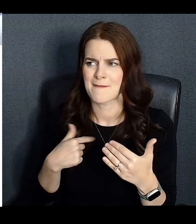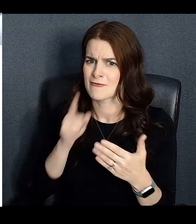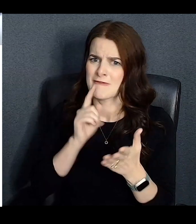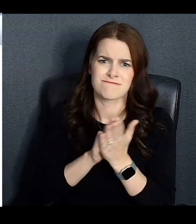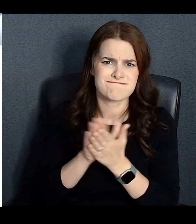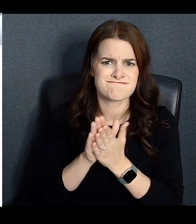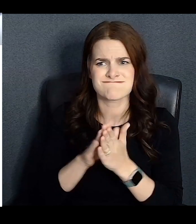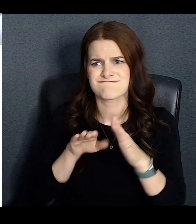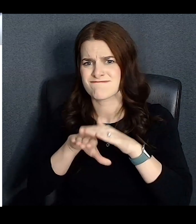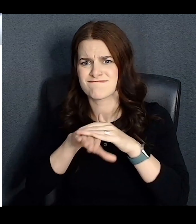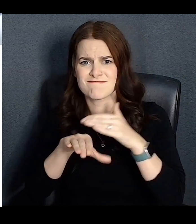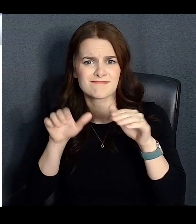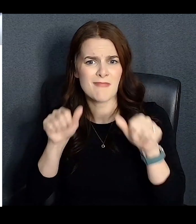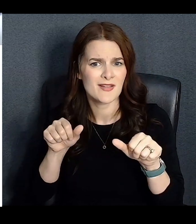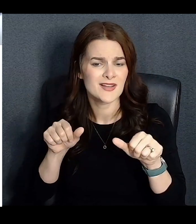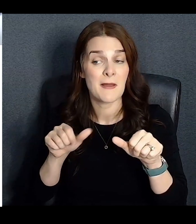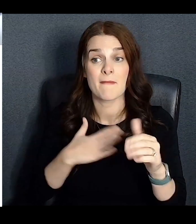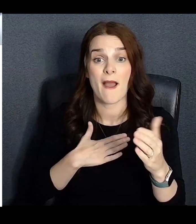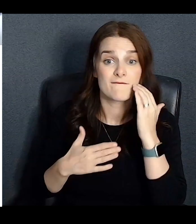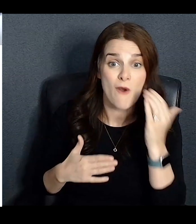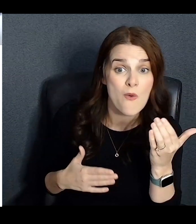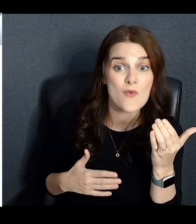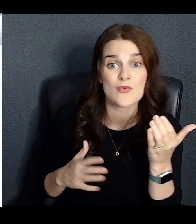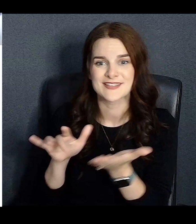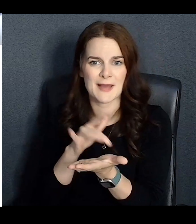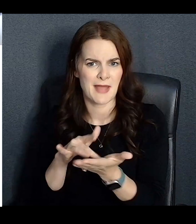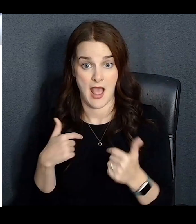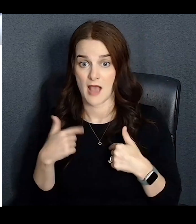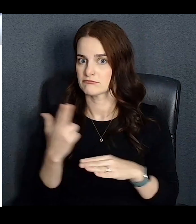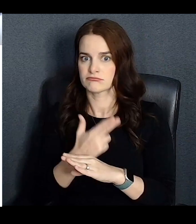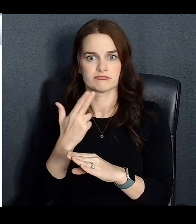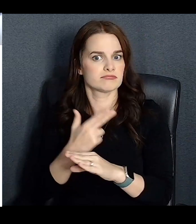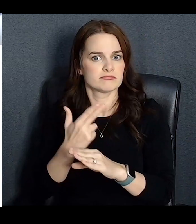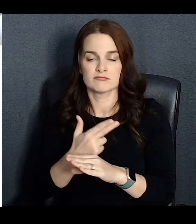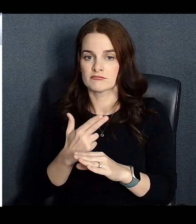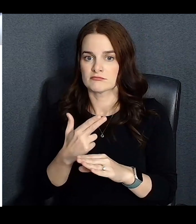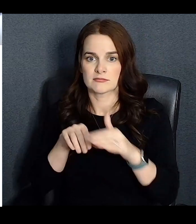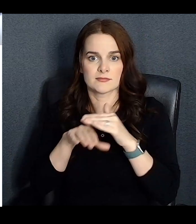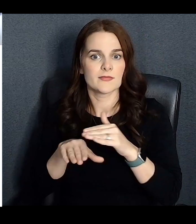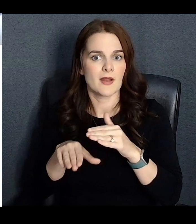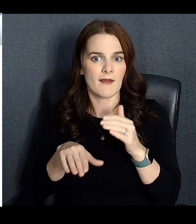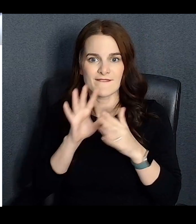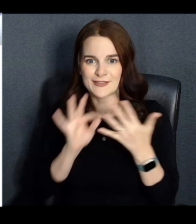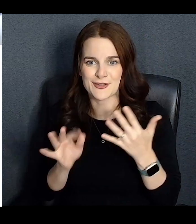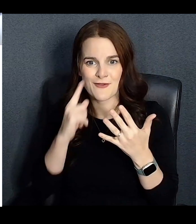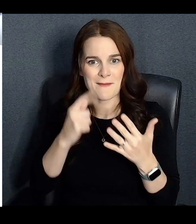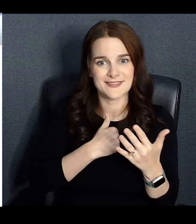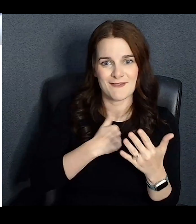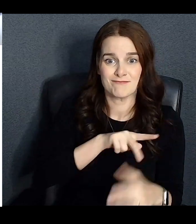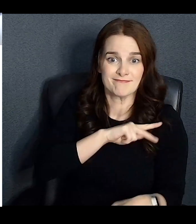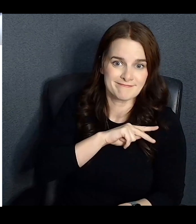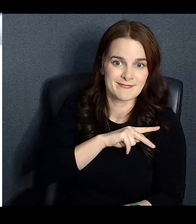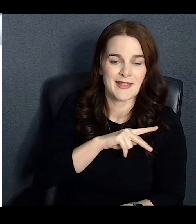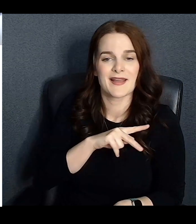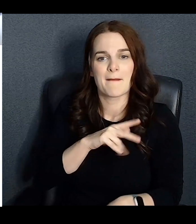I am a person who's very passionate about accessibility on my phone and tablet because I use accessibility features for my personal self